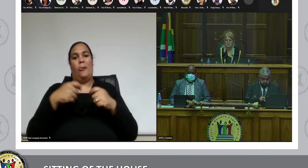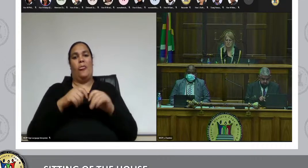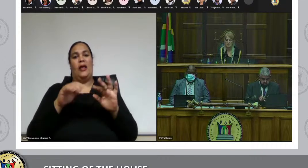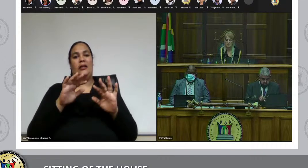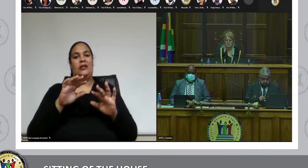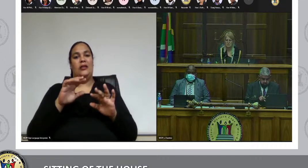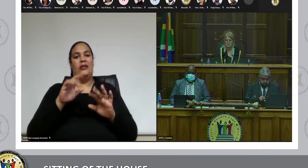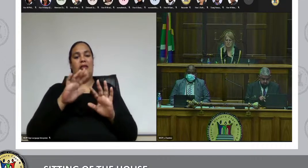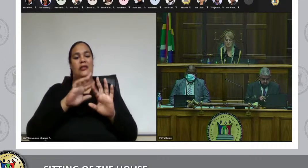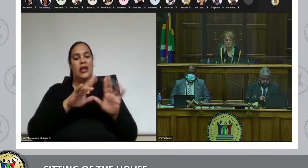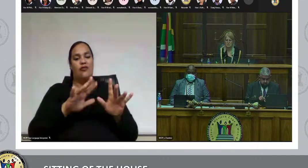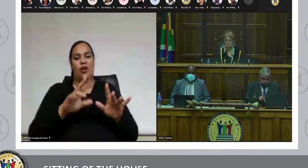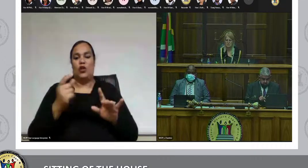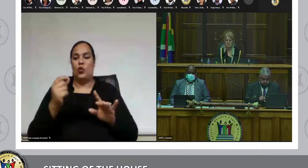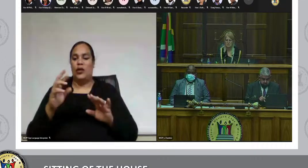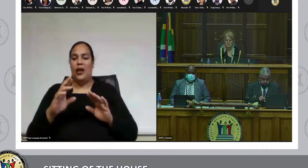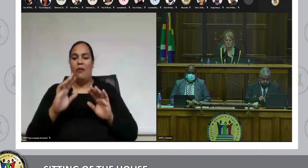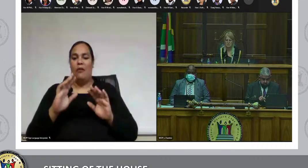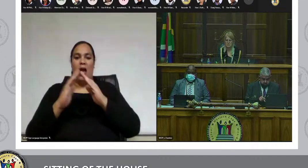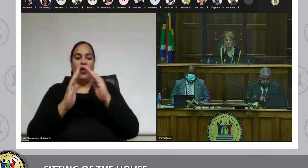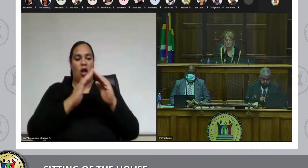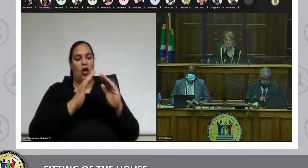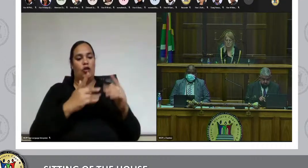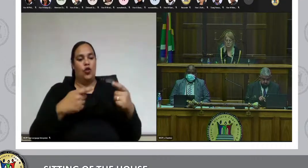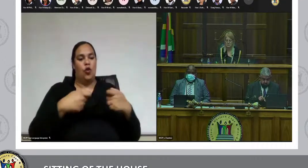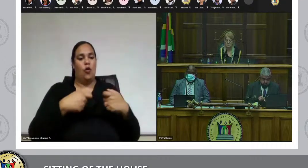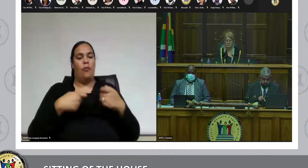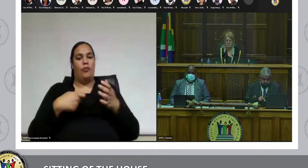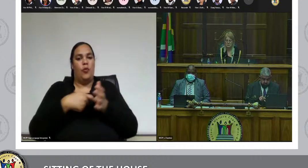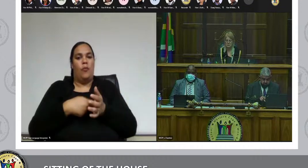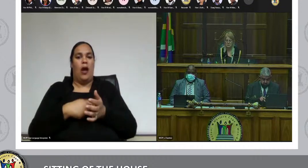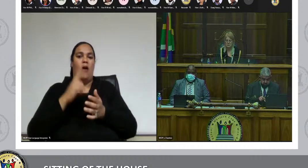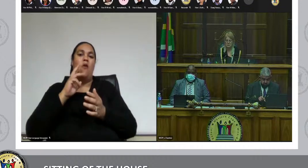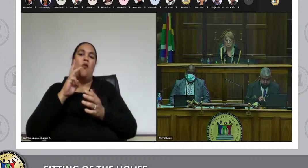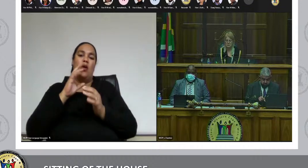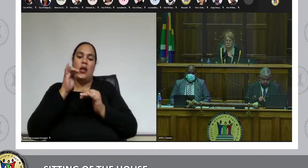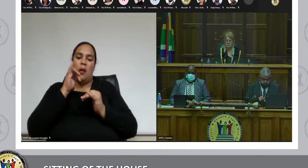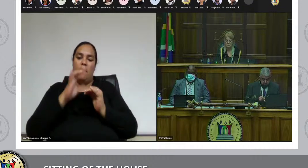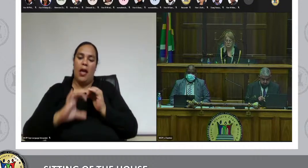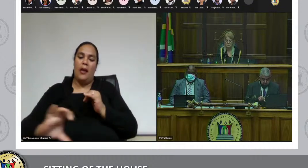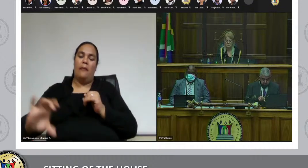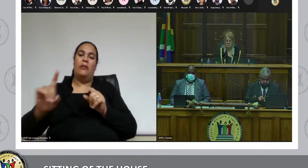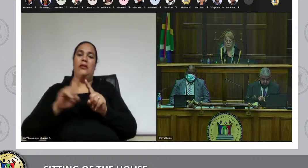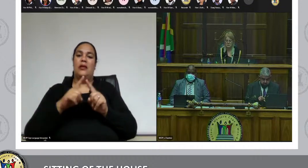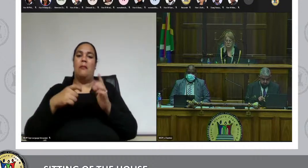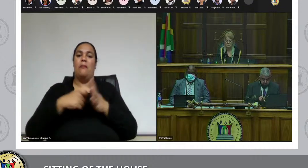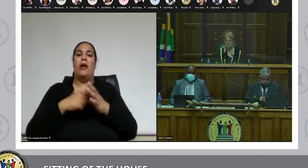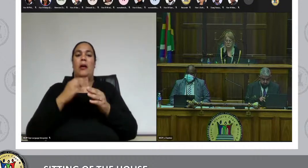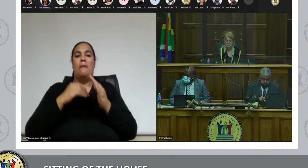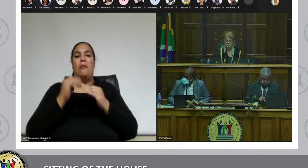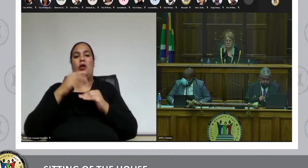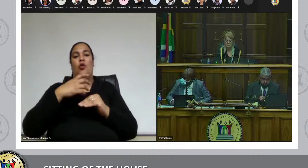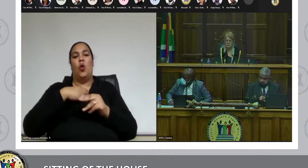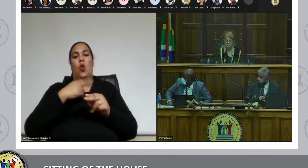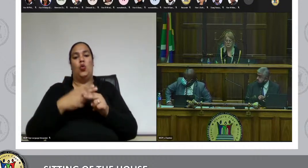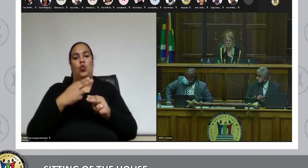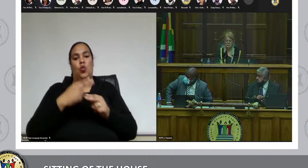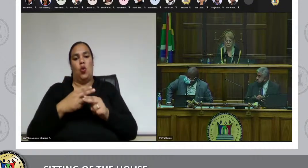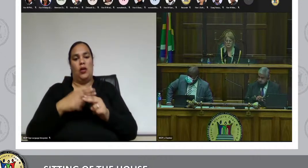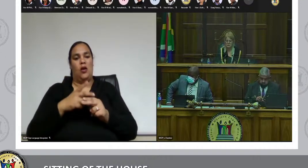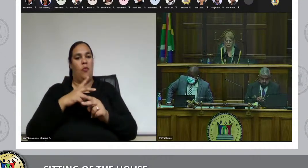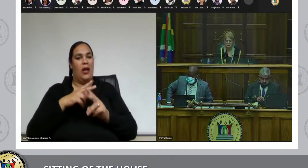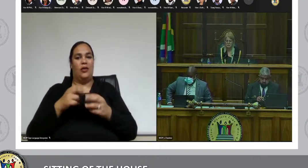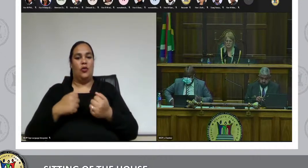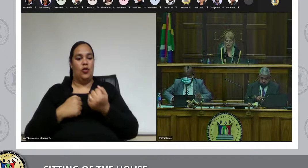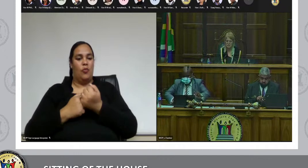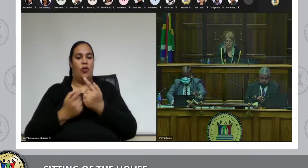and 20 rands per household in order to buy and install water pipes and also build their own toilets by themselves without any